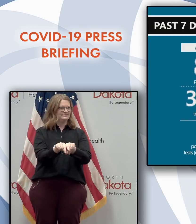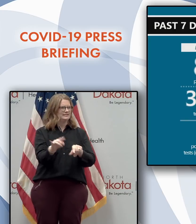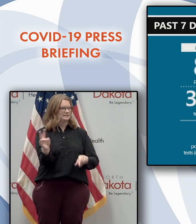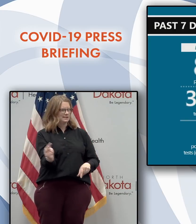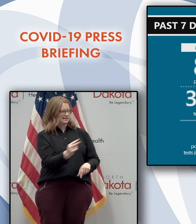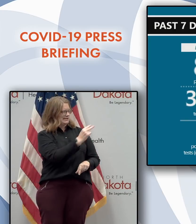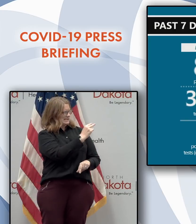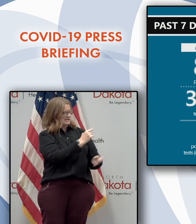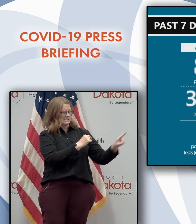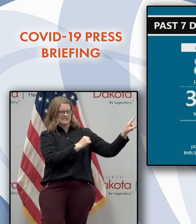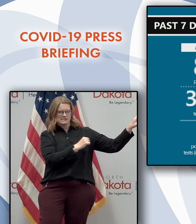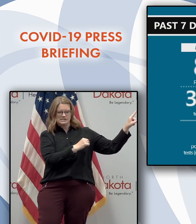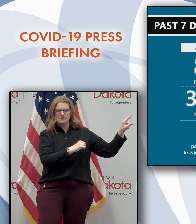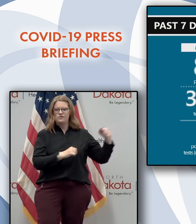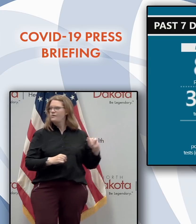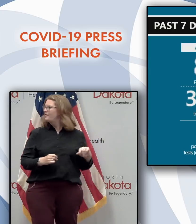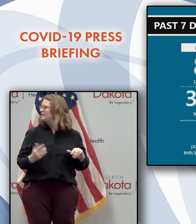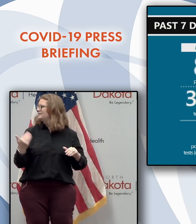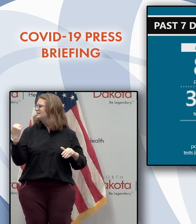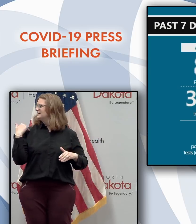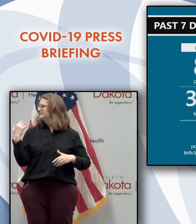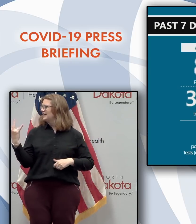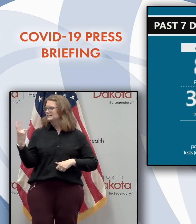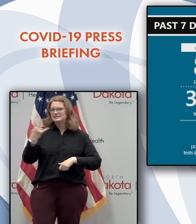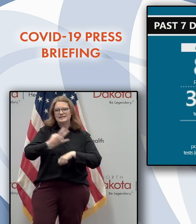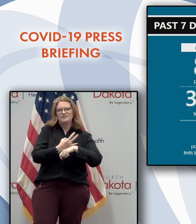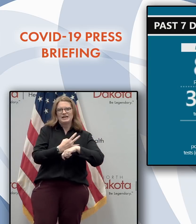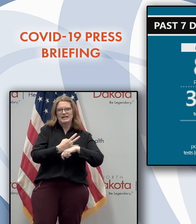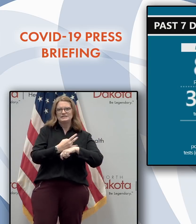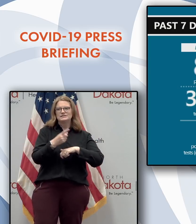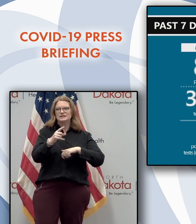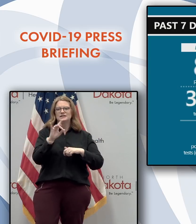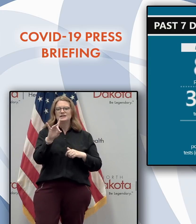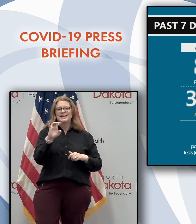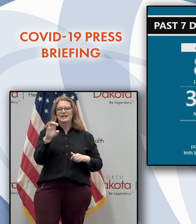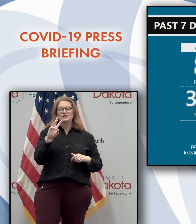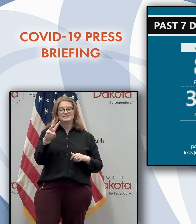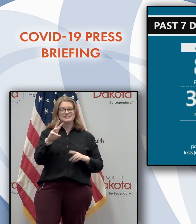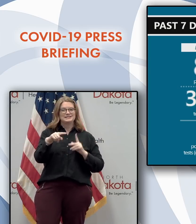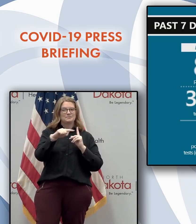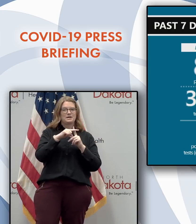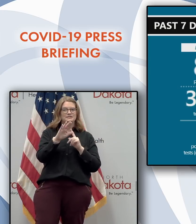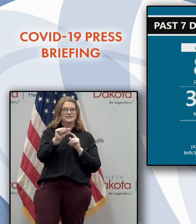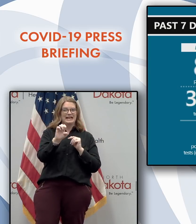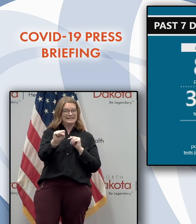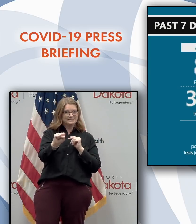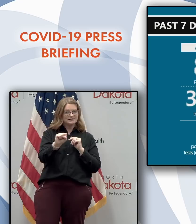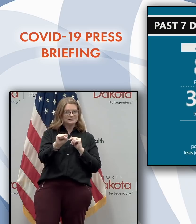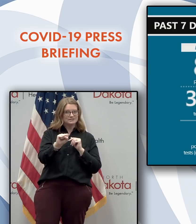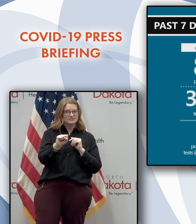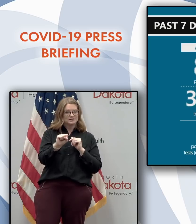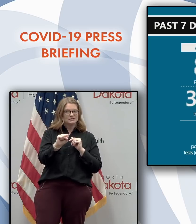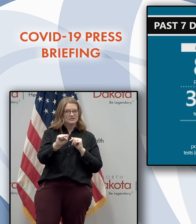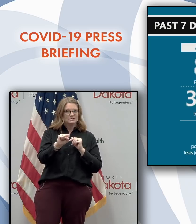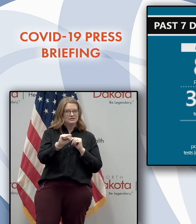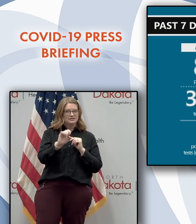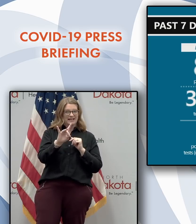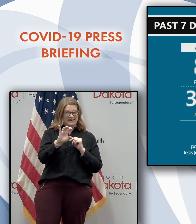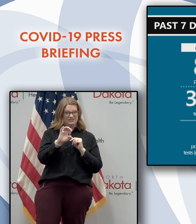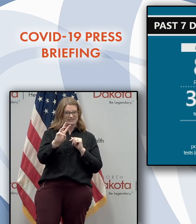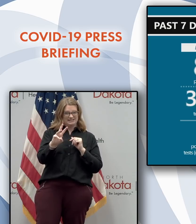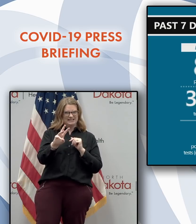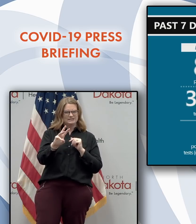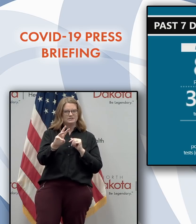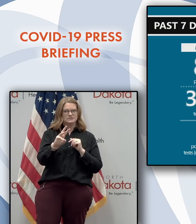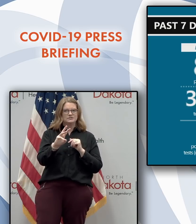my shoulder for a second. In the last 7 days, the 806 positive cases, and that's and we'll